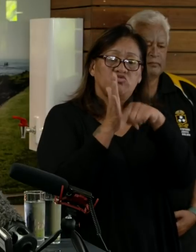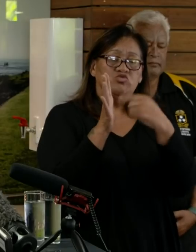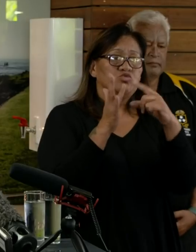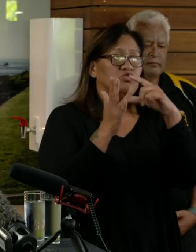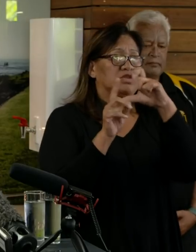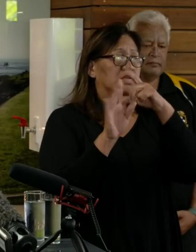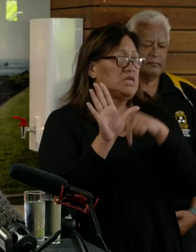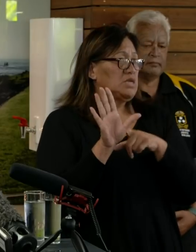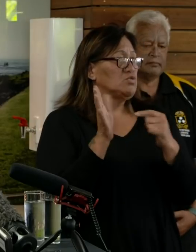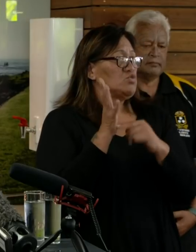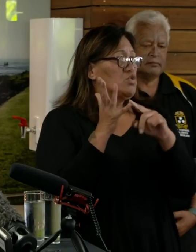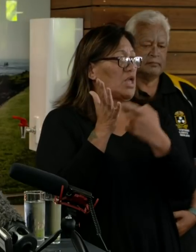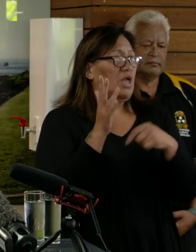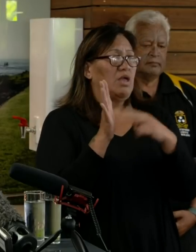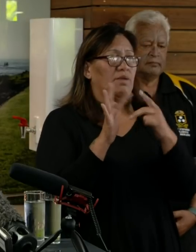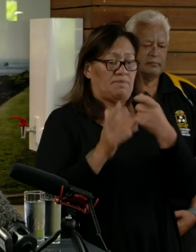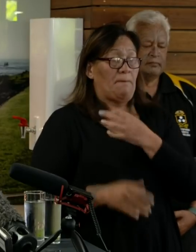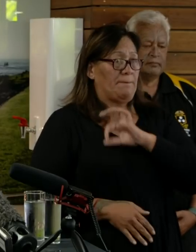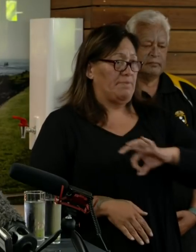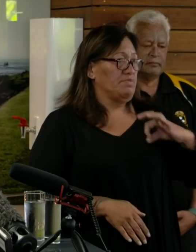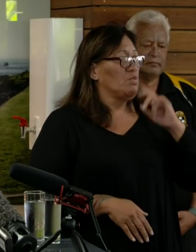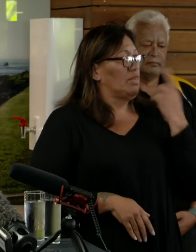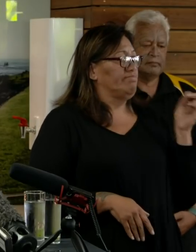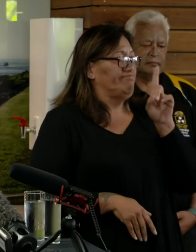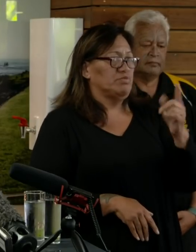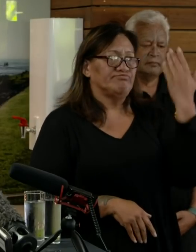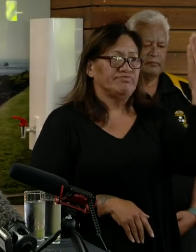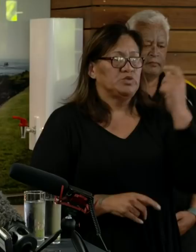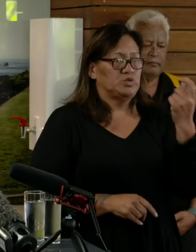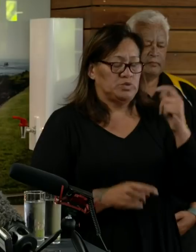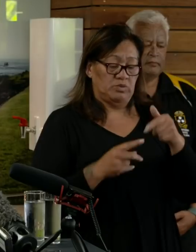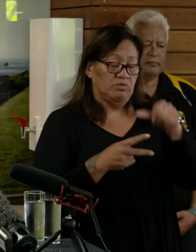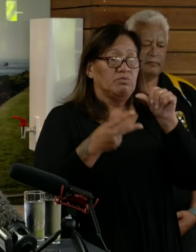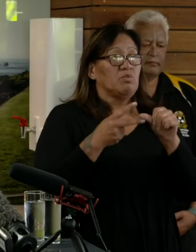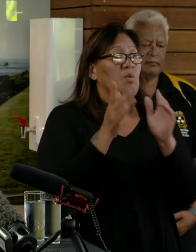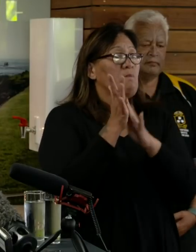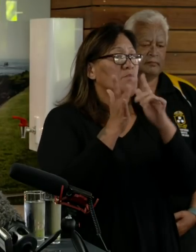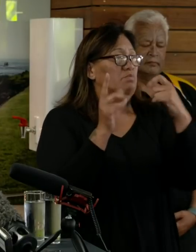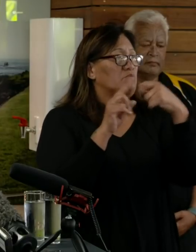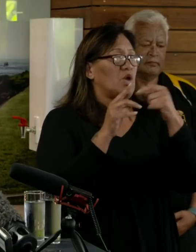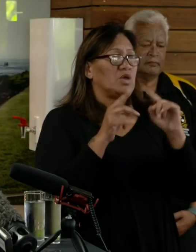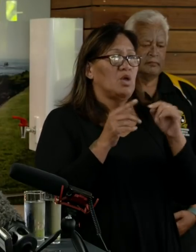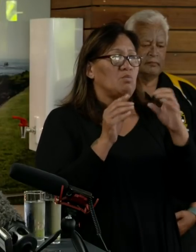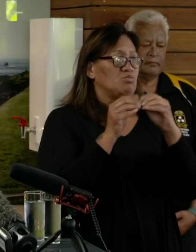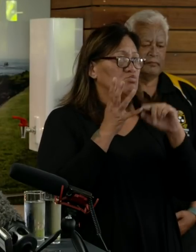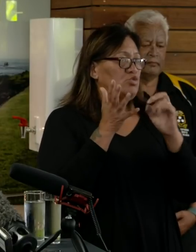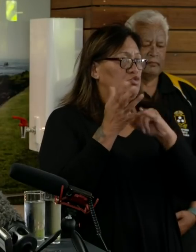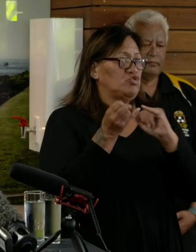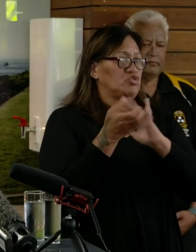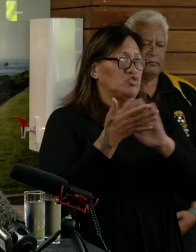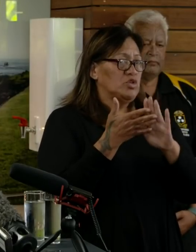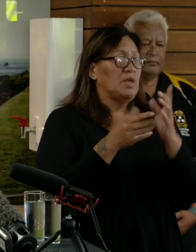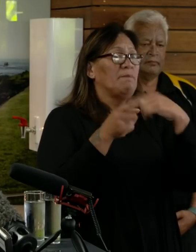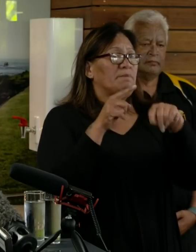Whakatane District Council, who will address you shortly. And thereafter, we have Police Commissioner Mike Bush, who's joined by Colonel Ryan